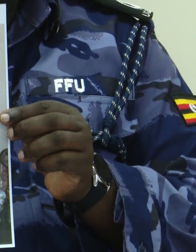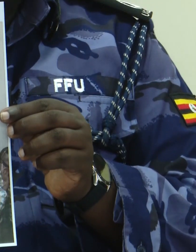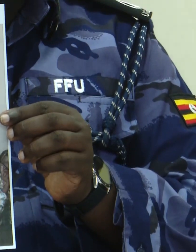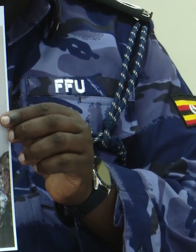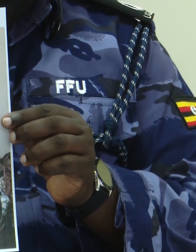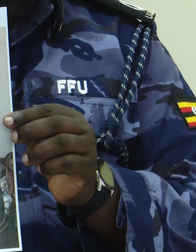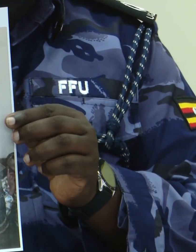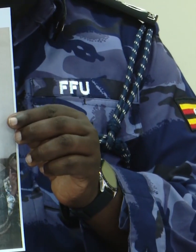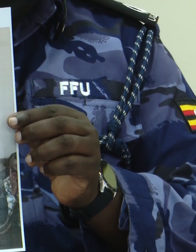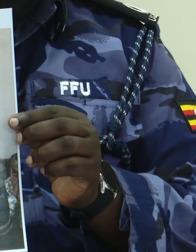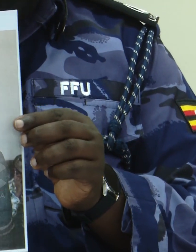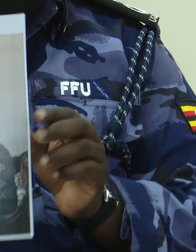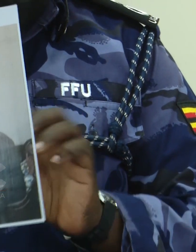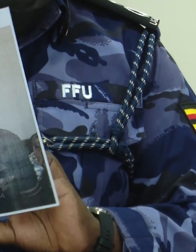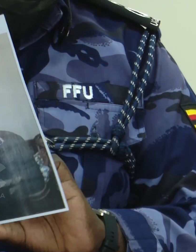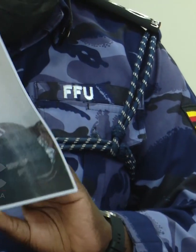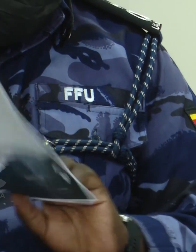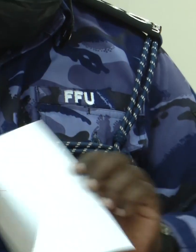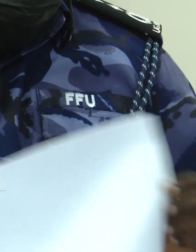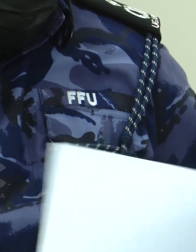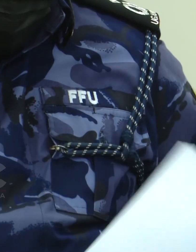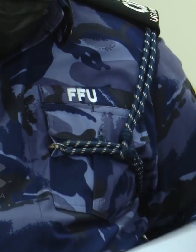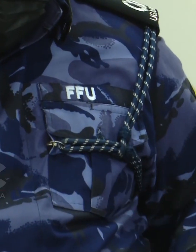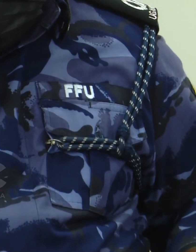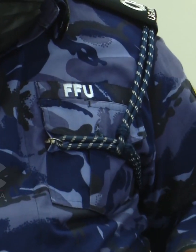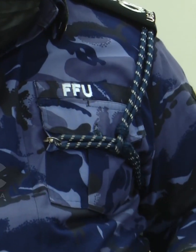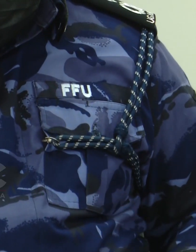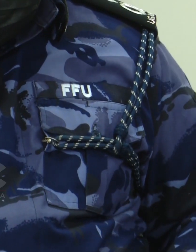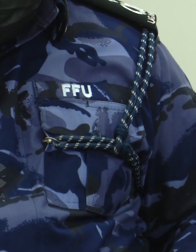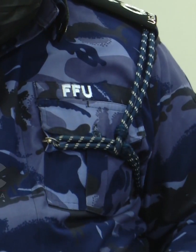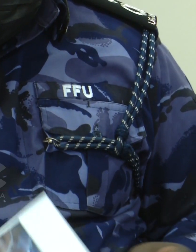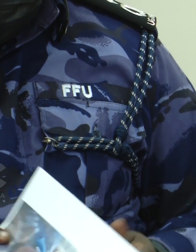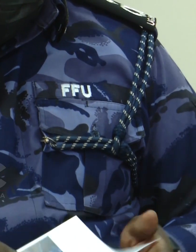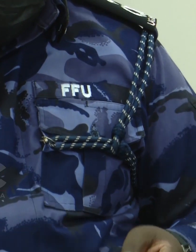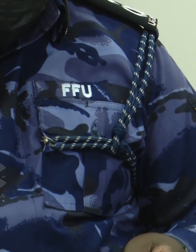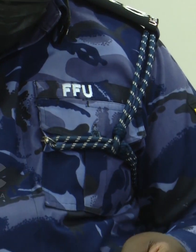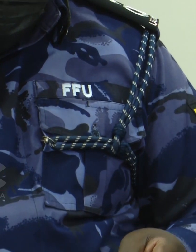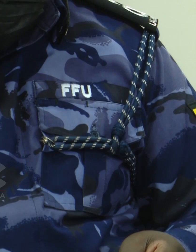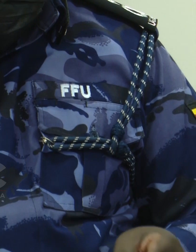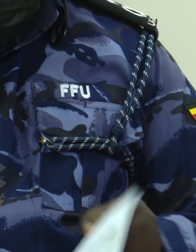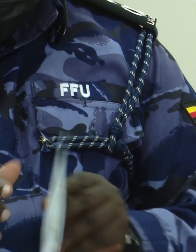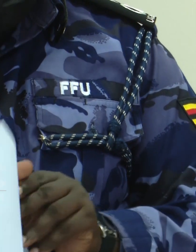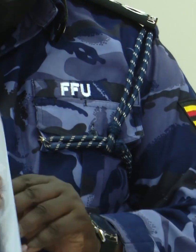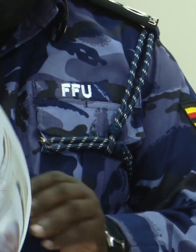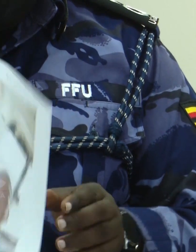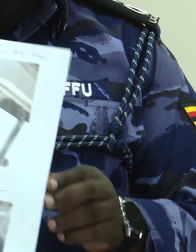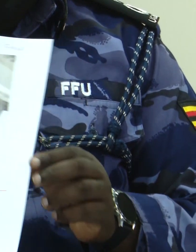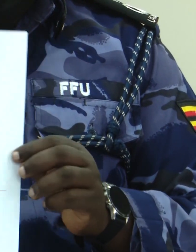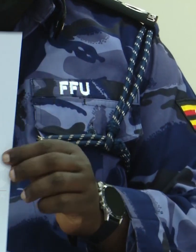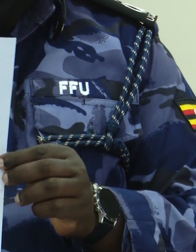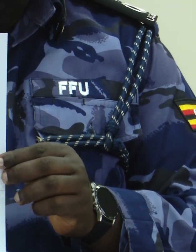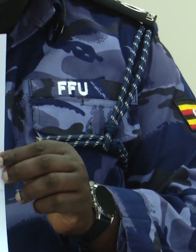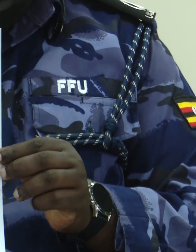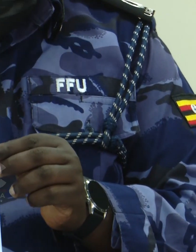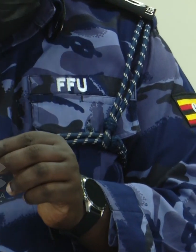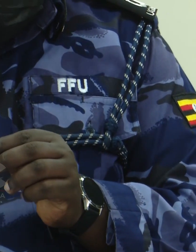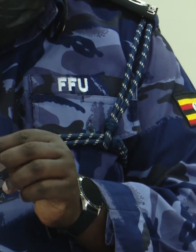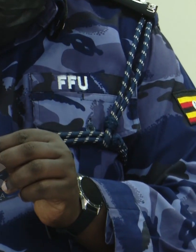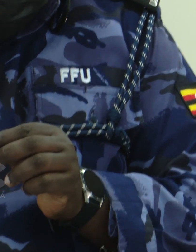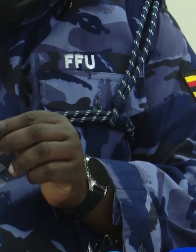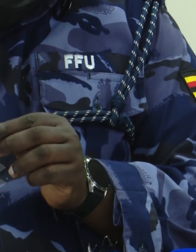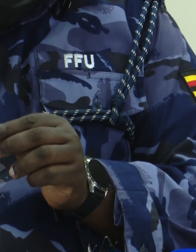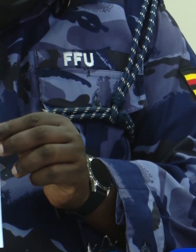been discovered, called the Uganda Coalition Forces of Change, UCFC. In the search, 8 culprits have